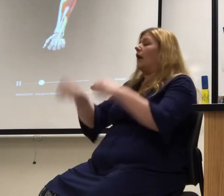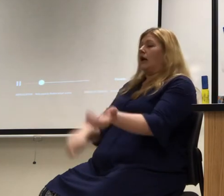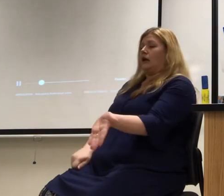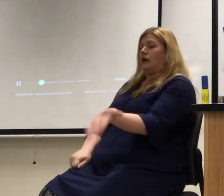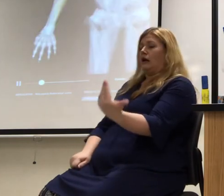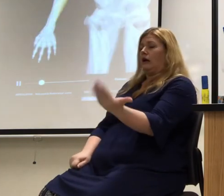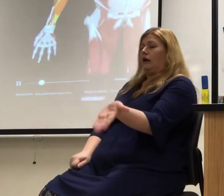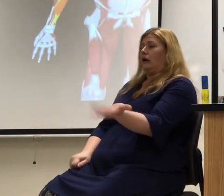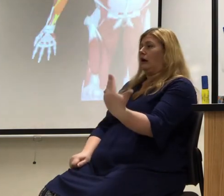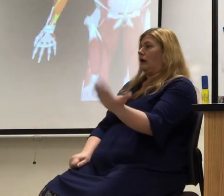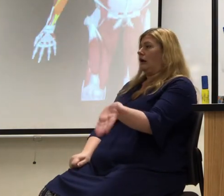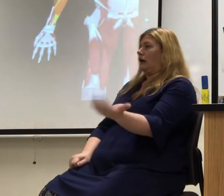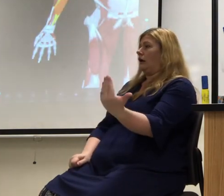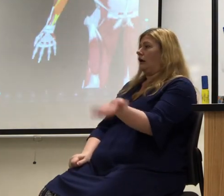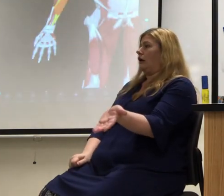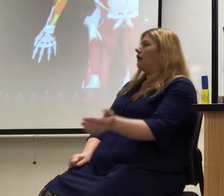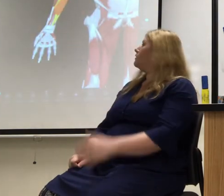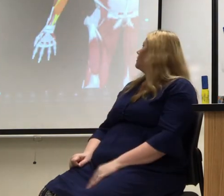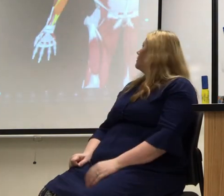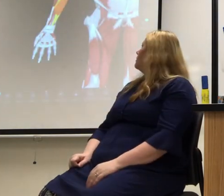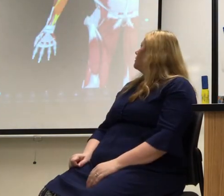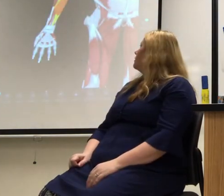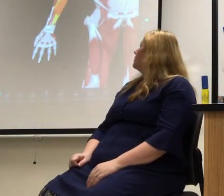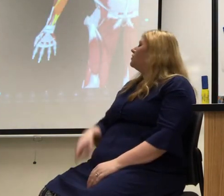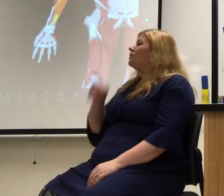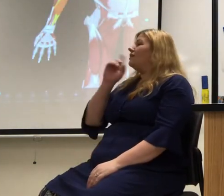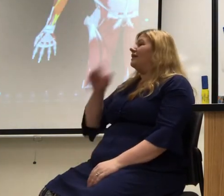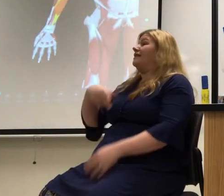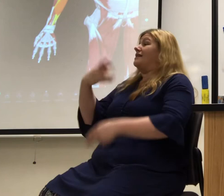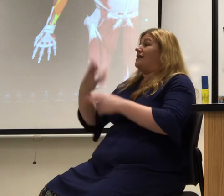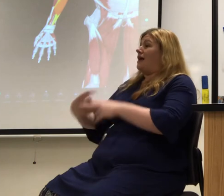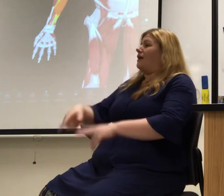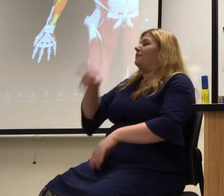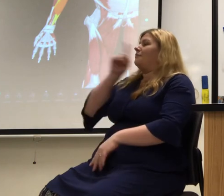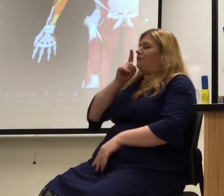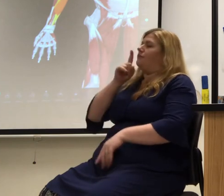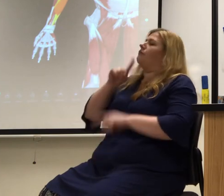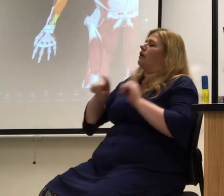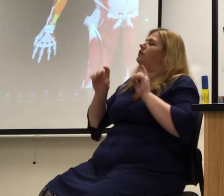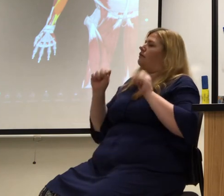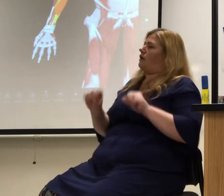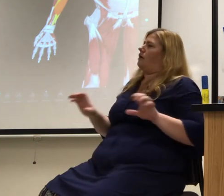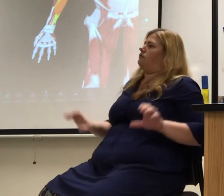Even though it's not in the name, it can do that. All right, so let's look at the other muscles here.